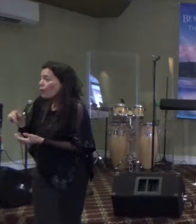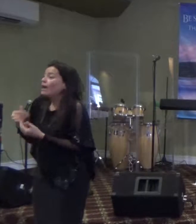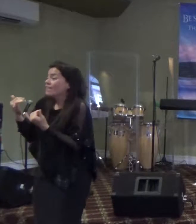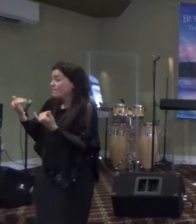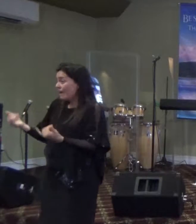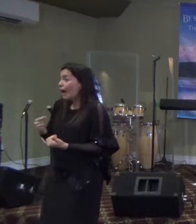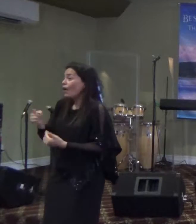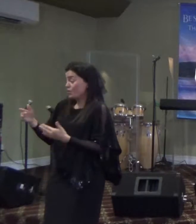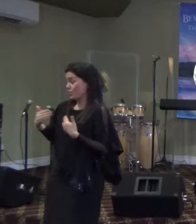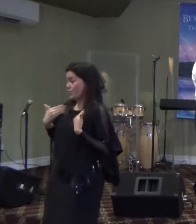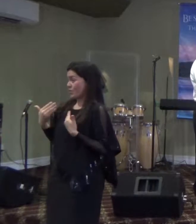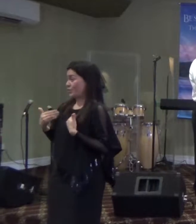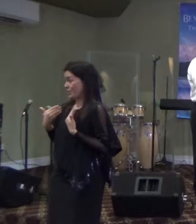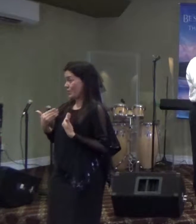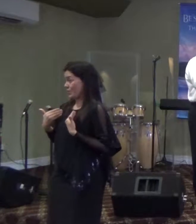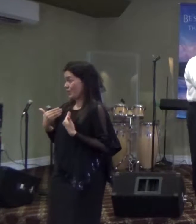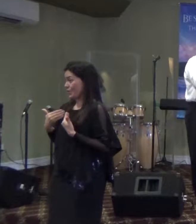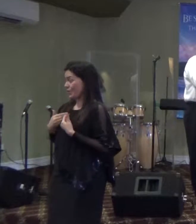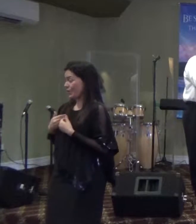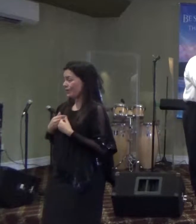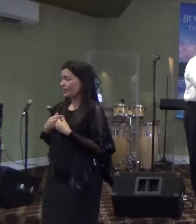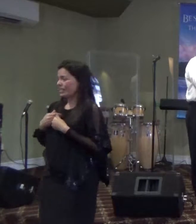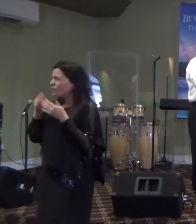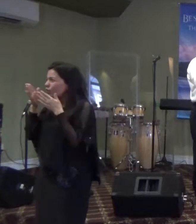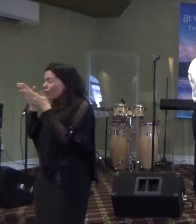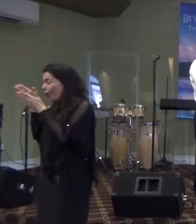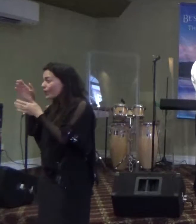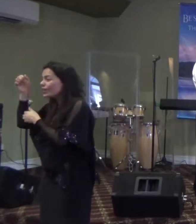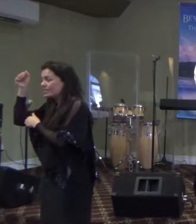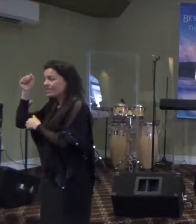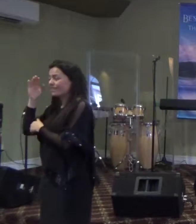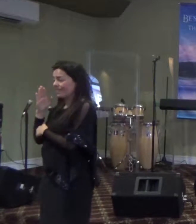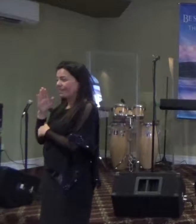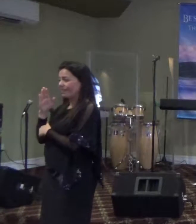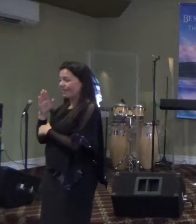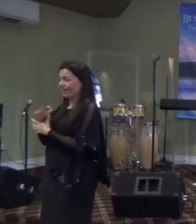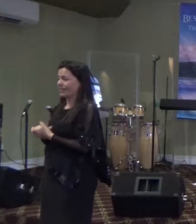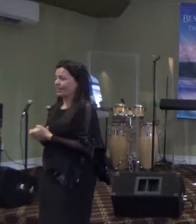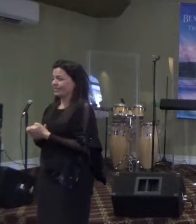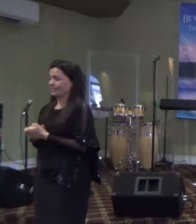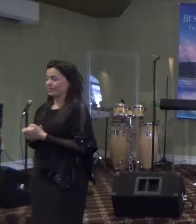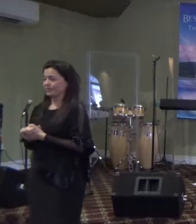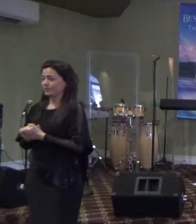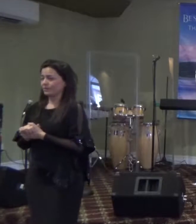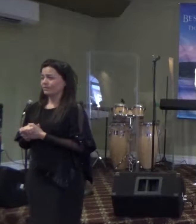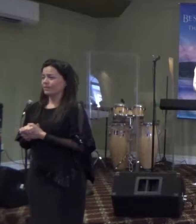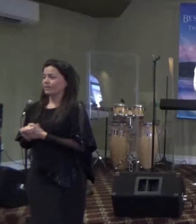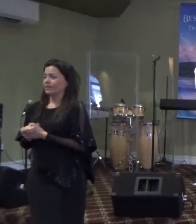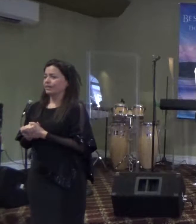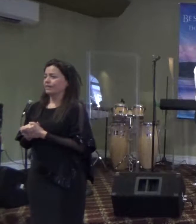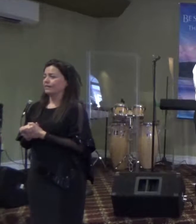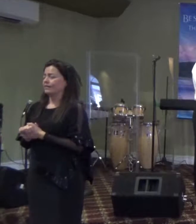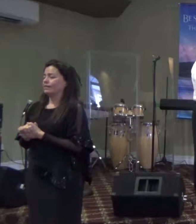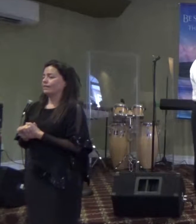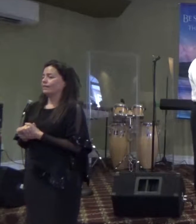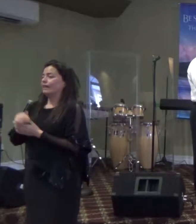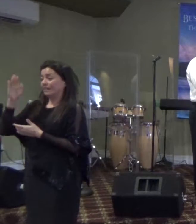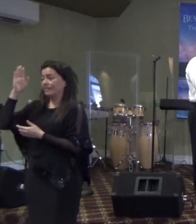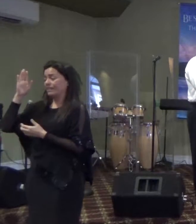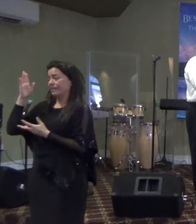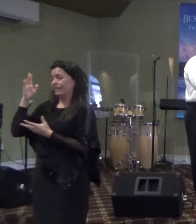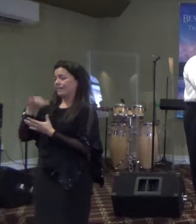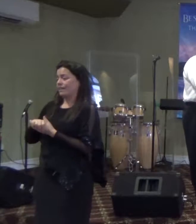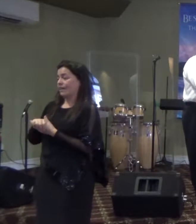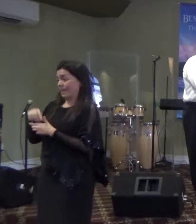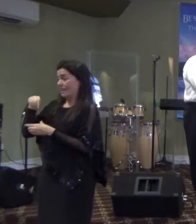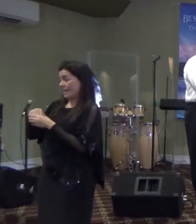you're a creature, Que tú no eres el centro de la vida. that you are not the center of life. El centro es The Dios. center is Él